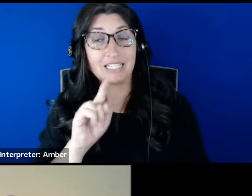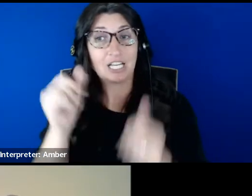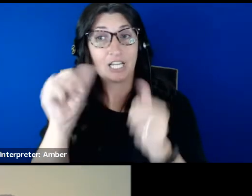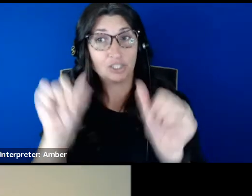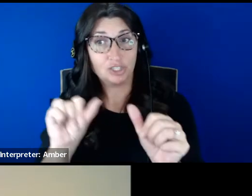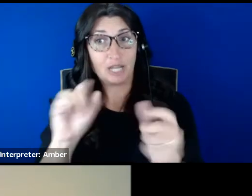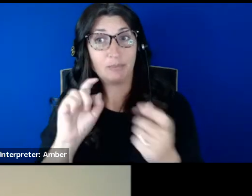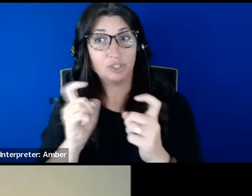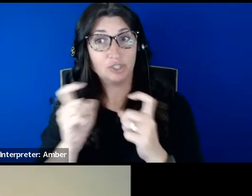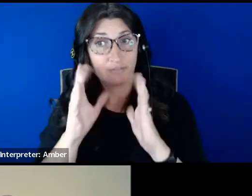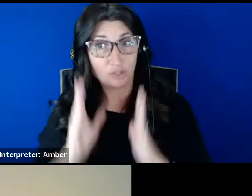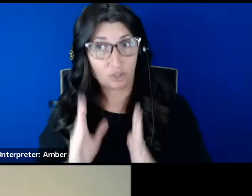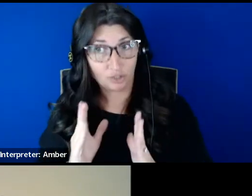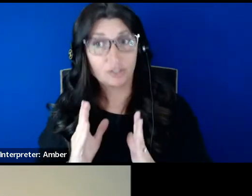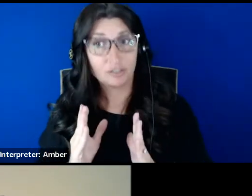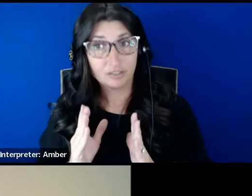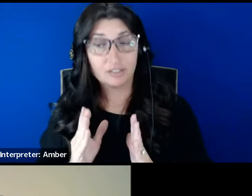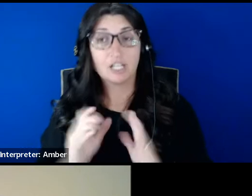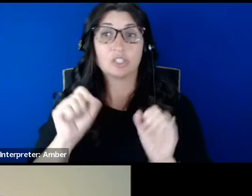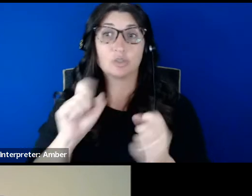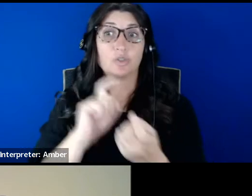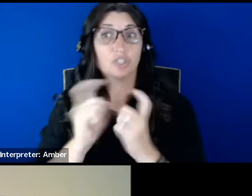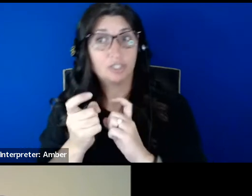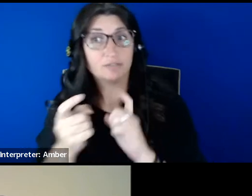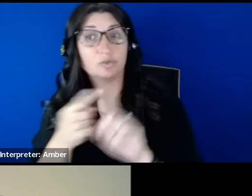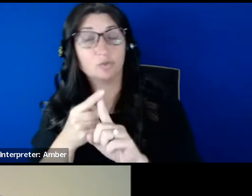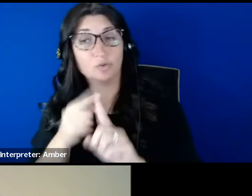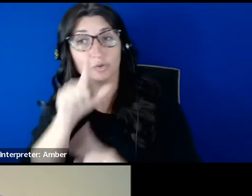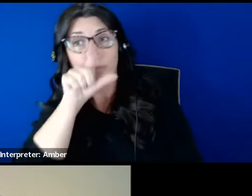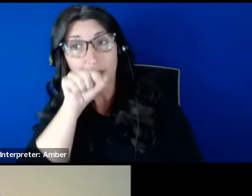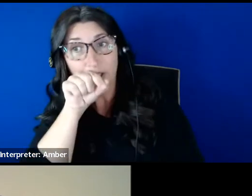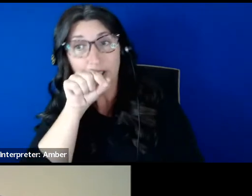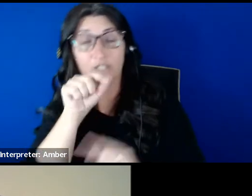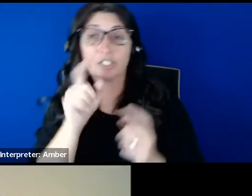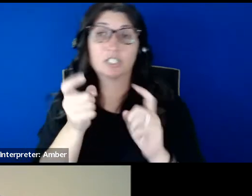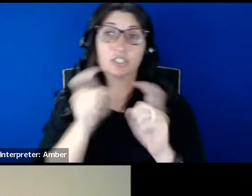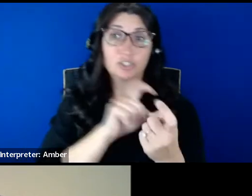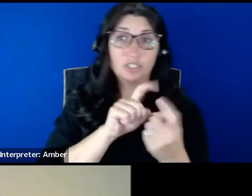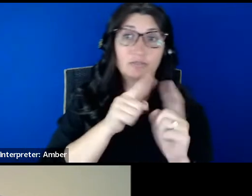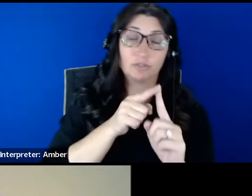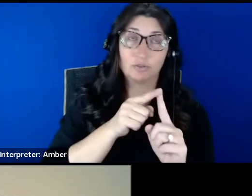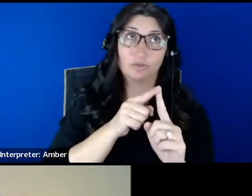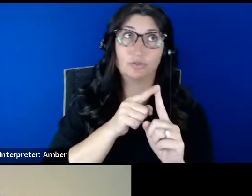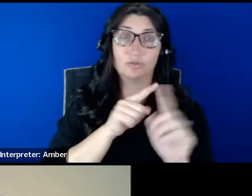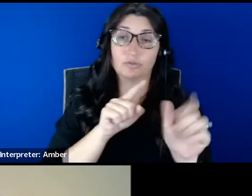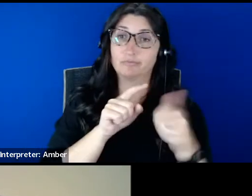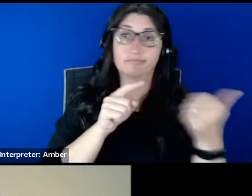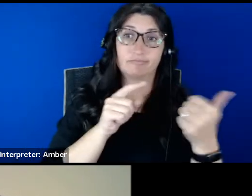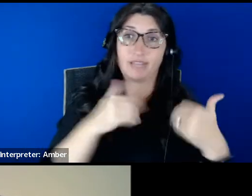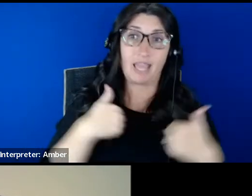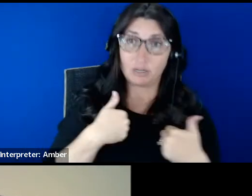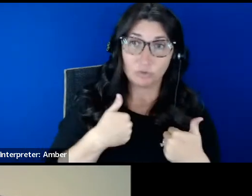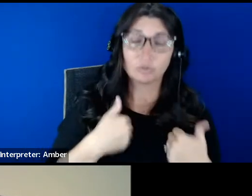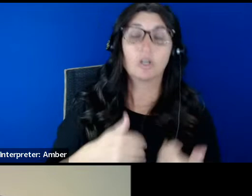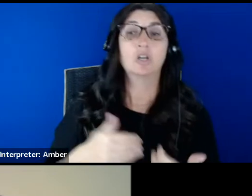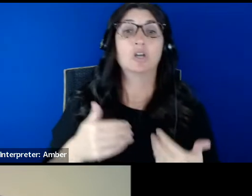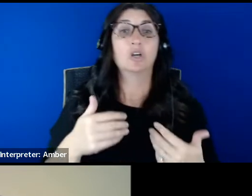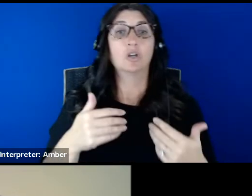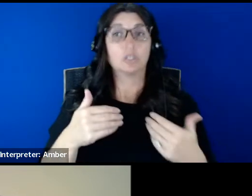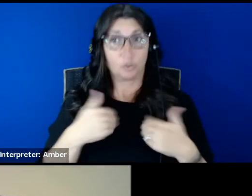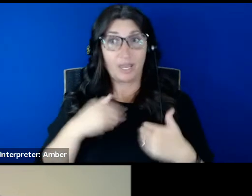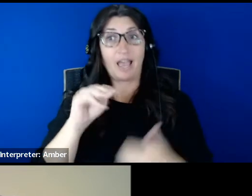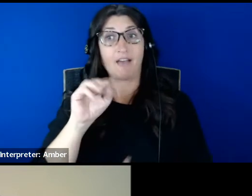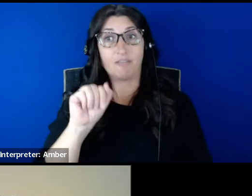can shift into a bird. It can shift into different kinds of animals. So what we have is that